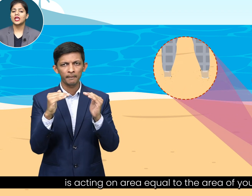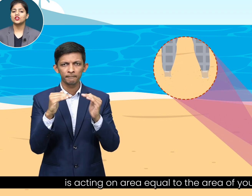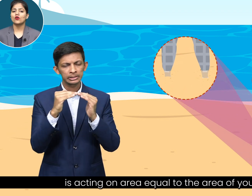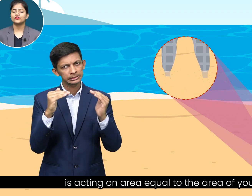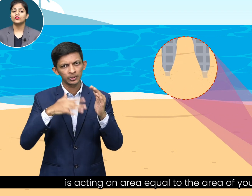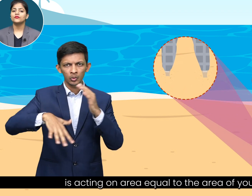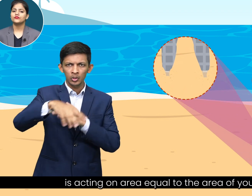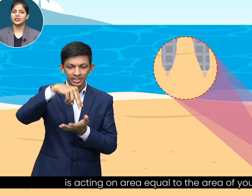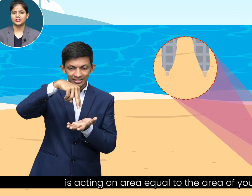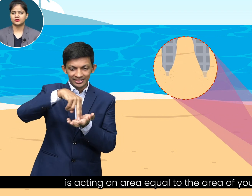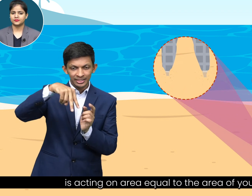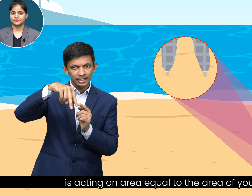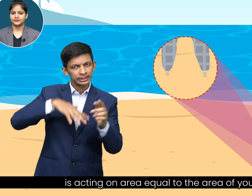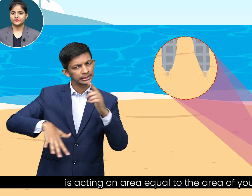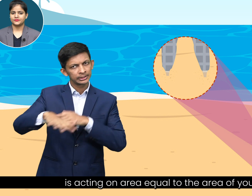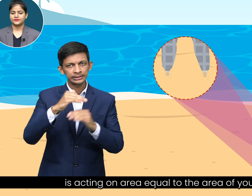area of your feet.